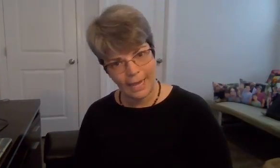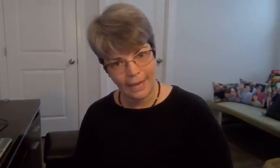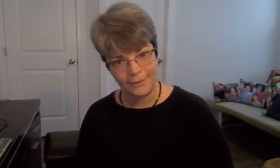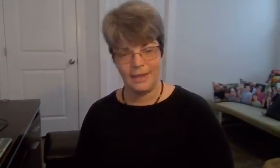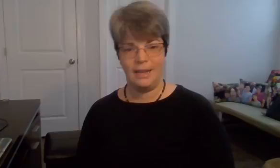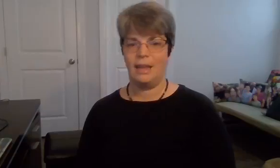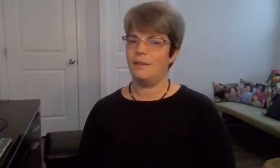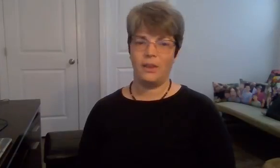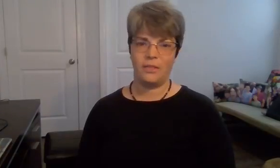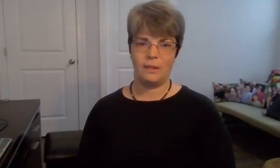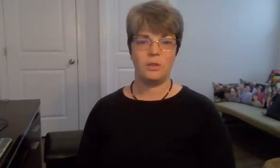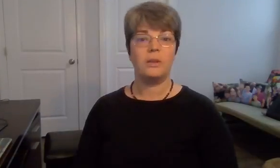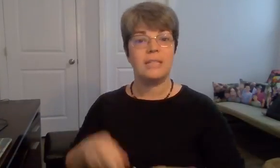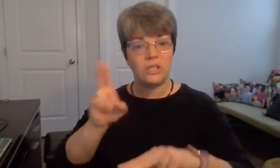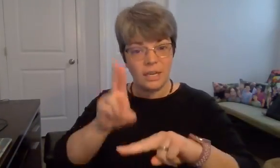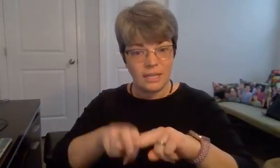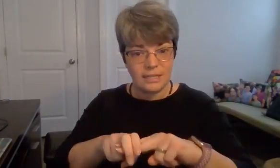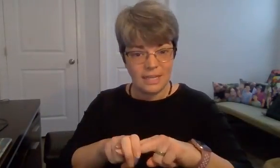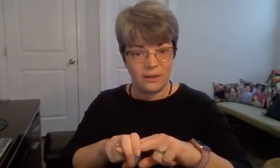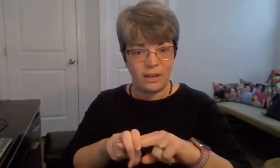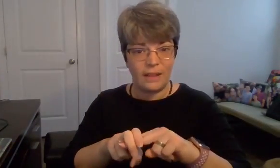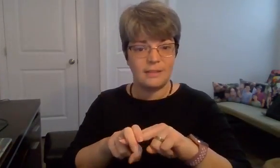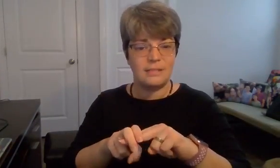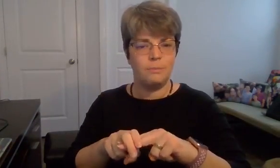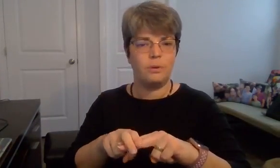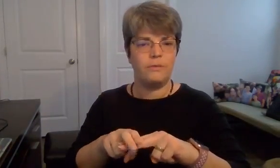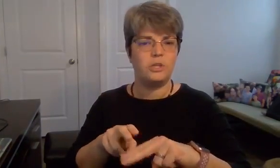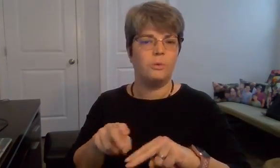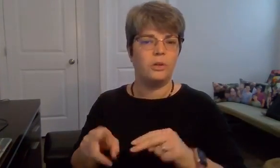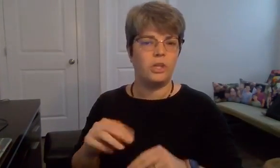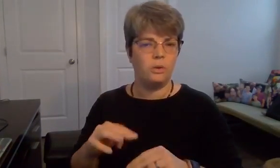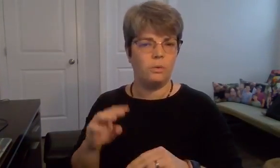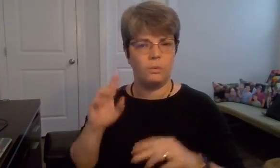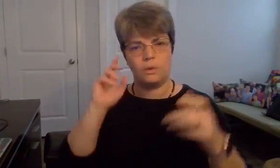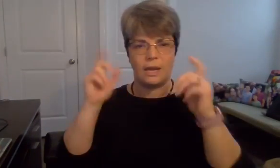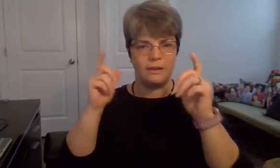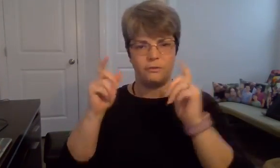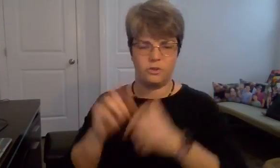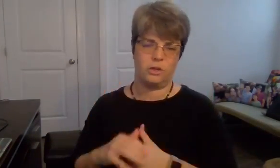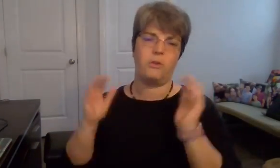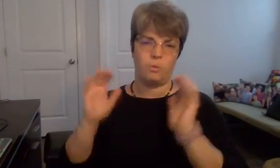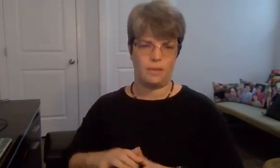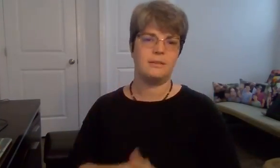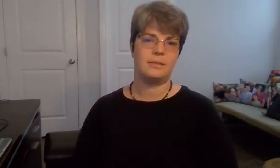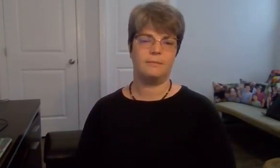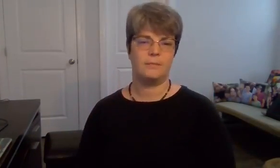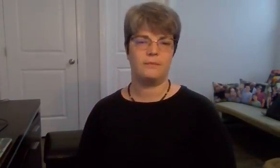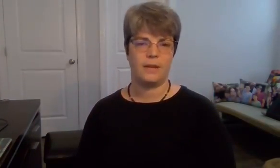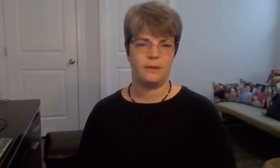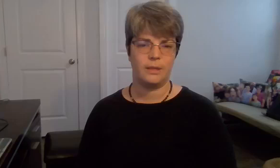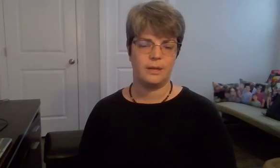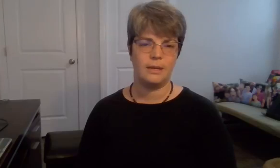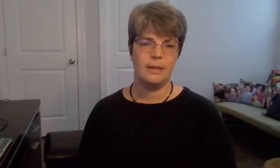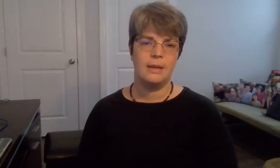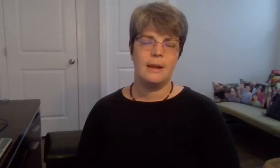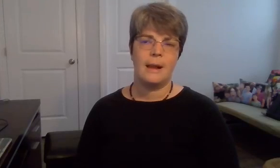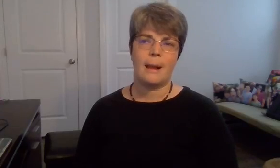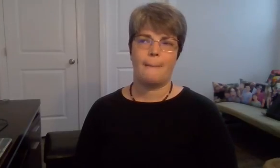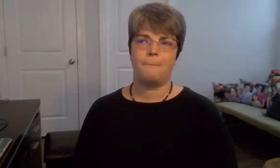down." Nothing, but you could say, "Johnny, sit down." And that simple visual cue will kind of trigger their brains to follow along.